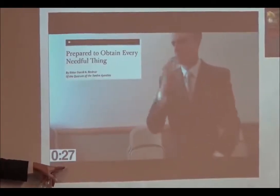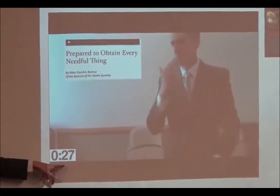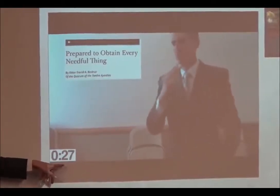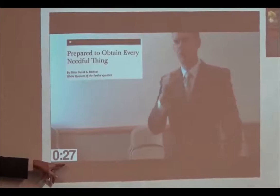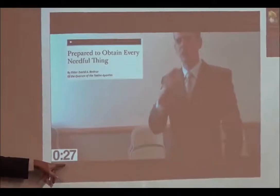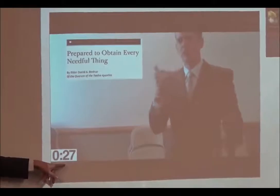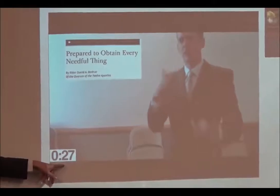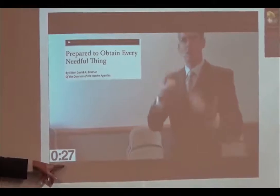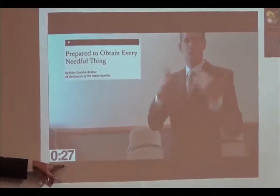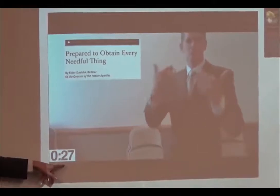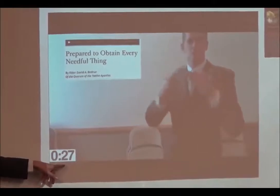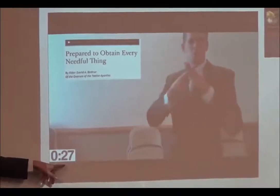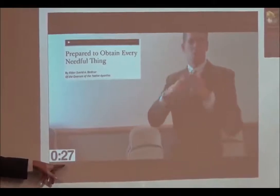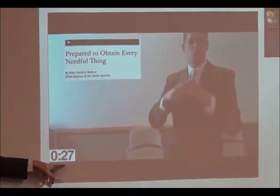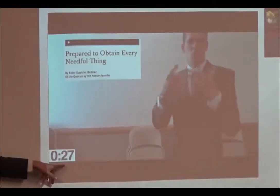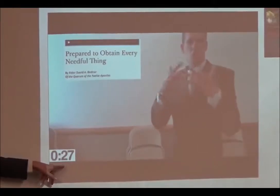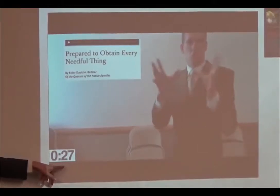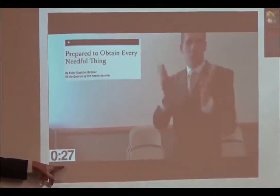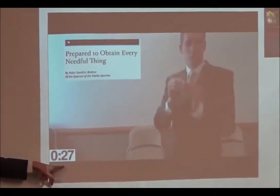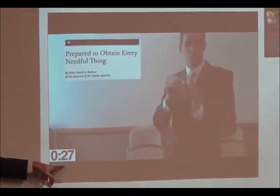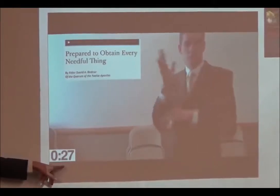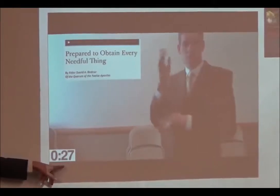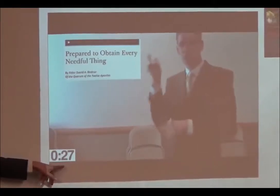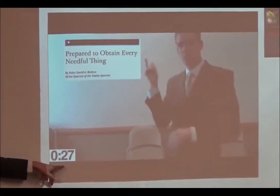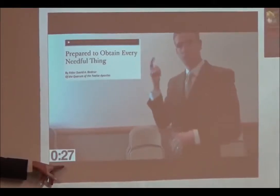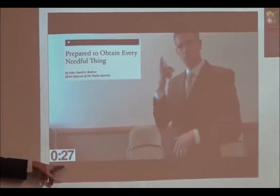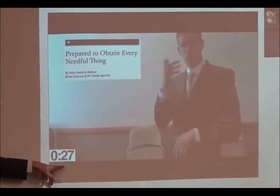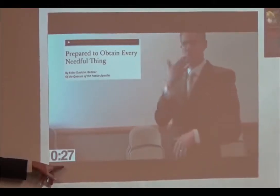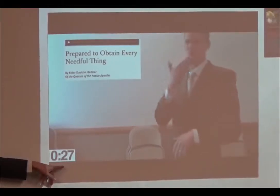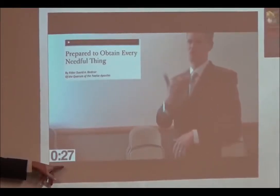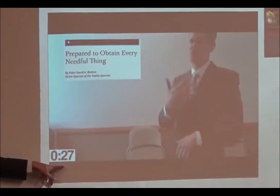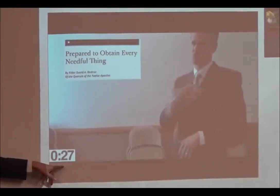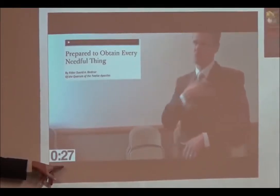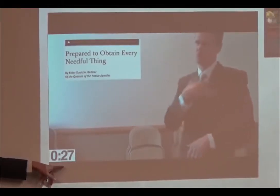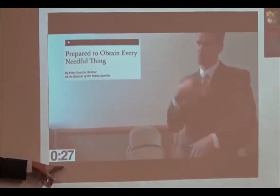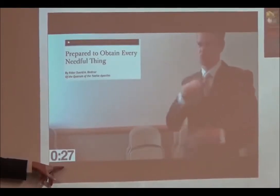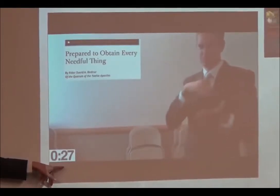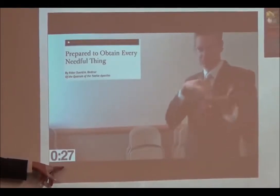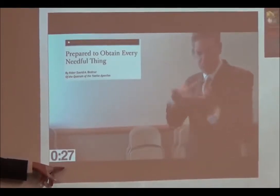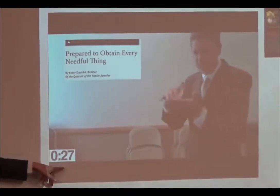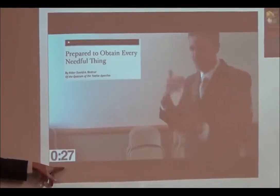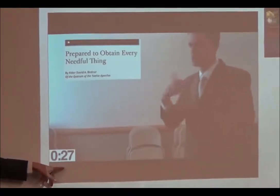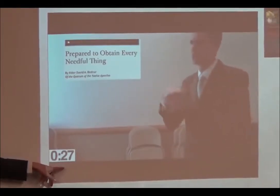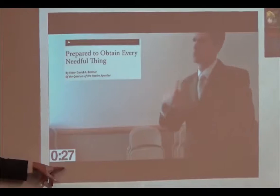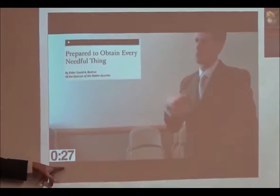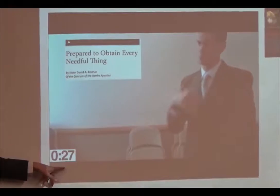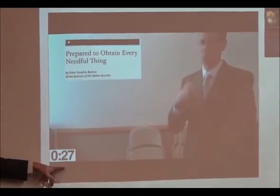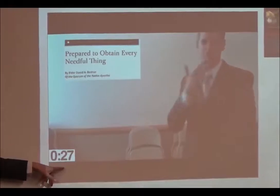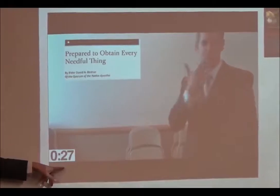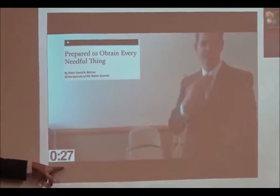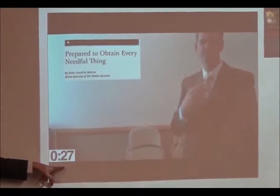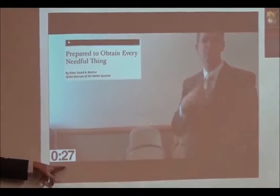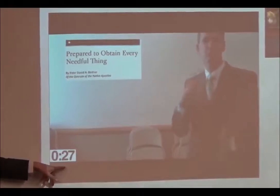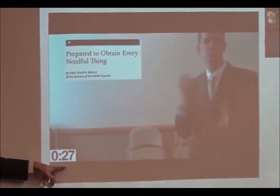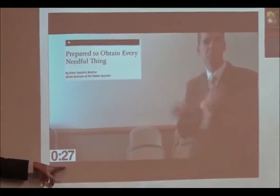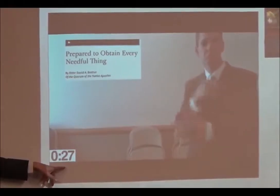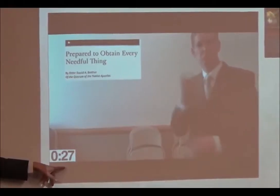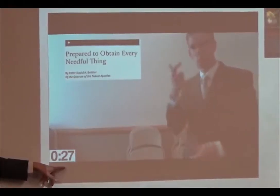That's great, thank you. We're gonna go ahead and start our general conference talk. Thanks, I really liked what we studied today. Thanks so